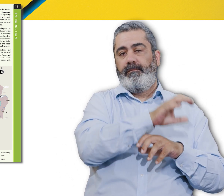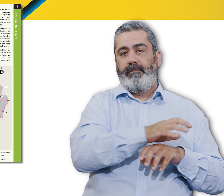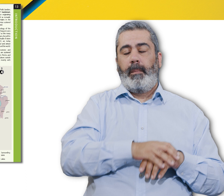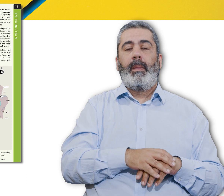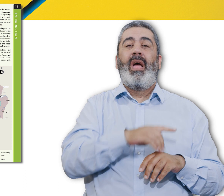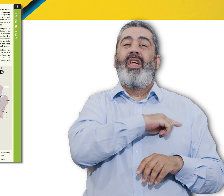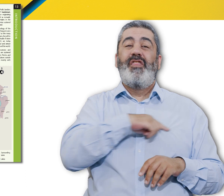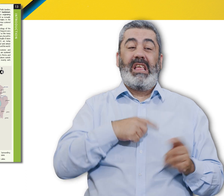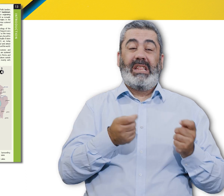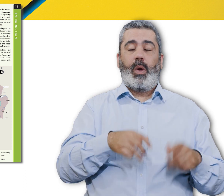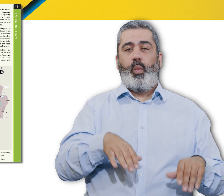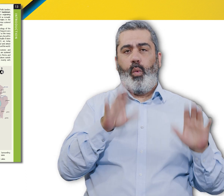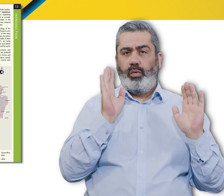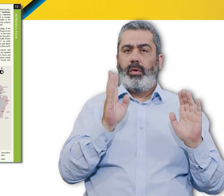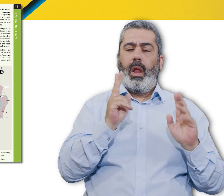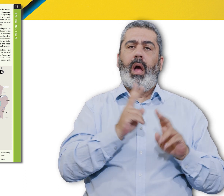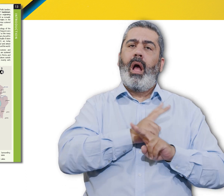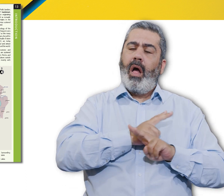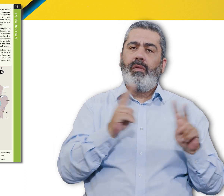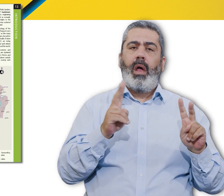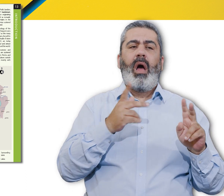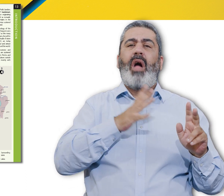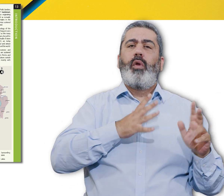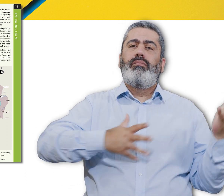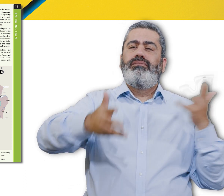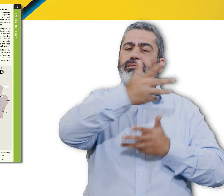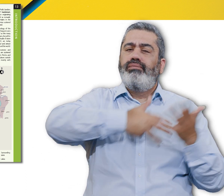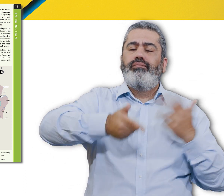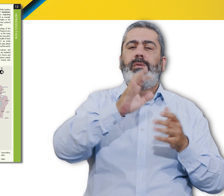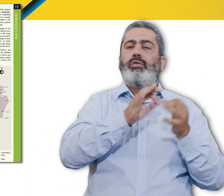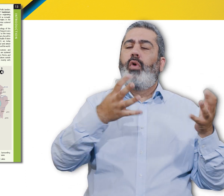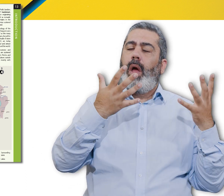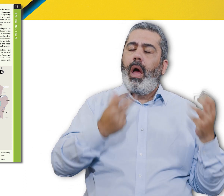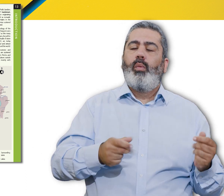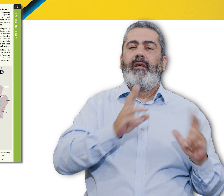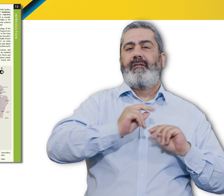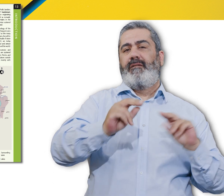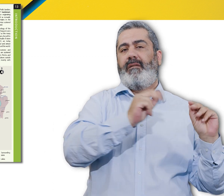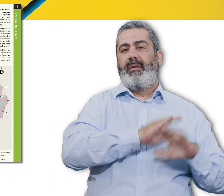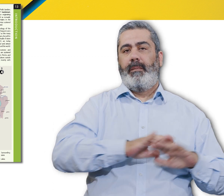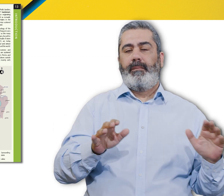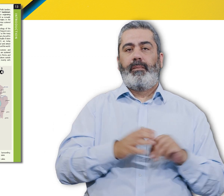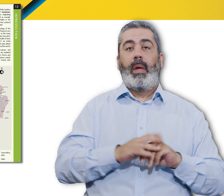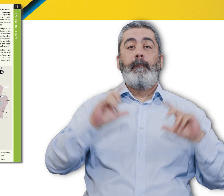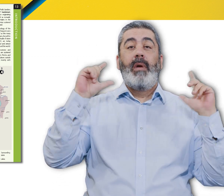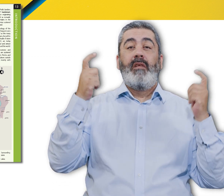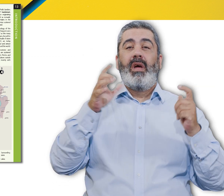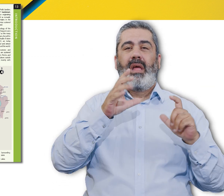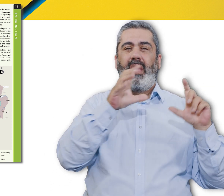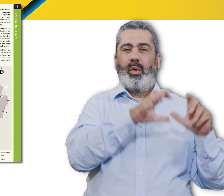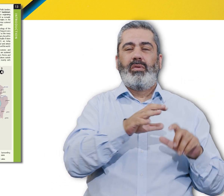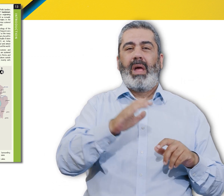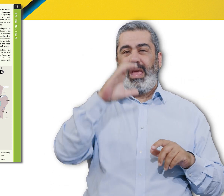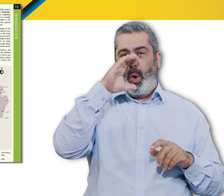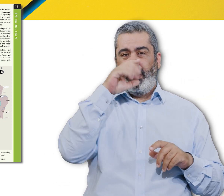be divided in 6 distinct anthropogeographic units without clear administrative boundaries, yet with strong social ties and a